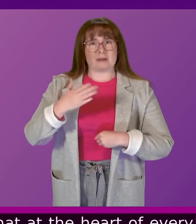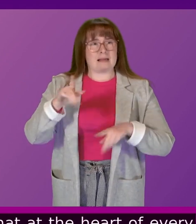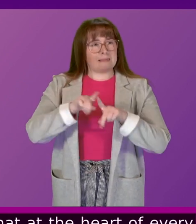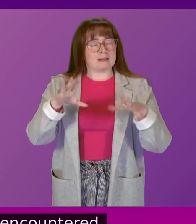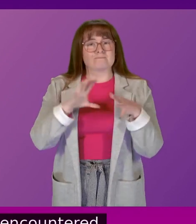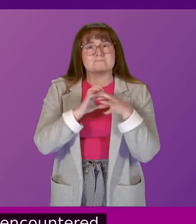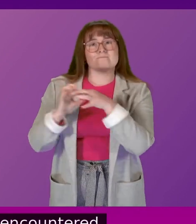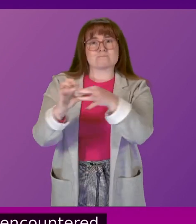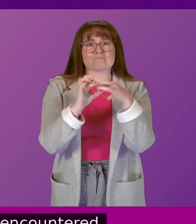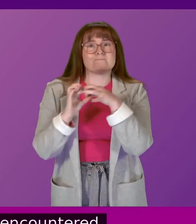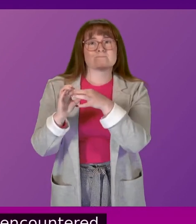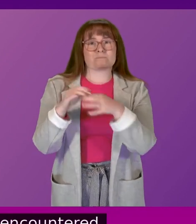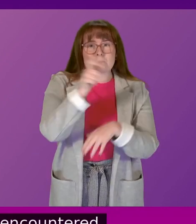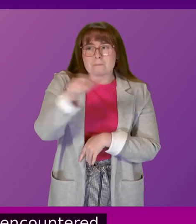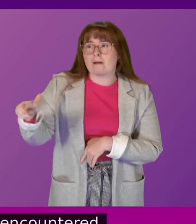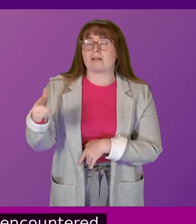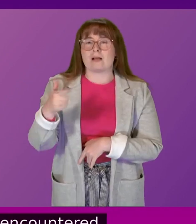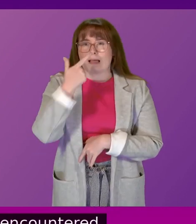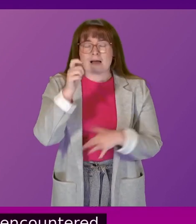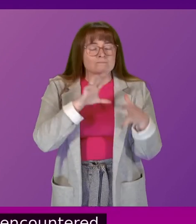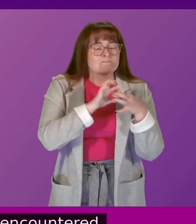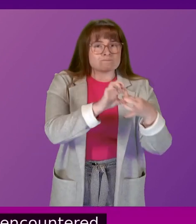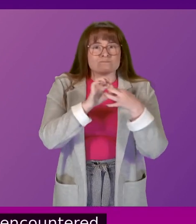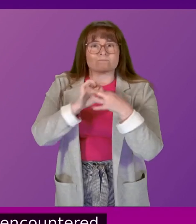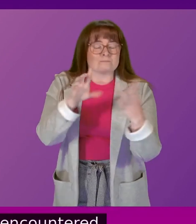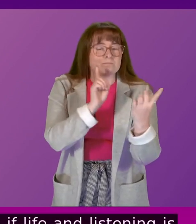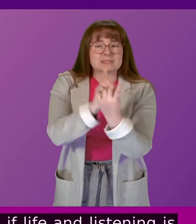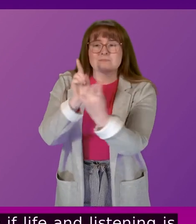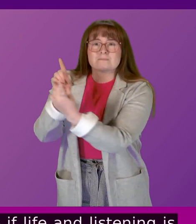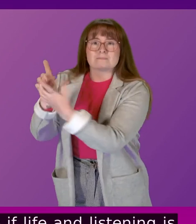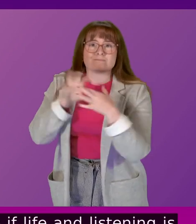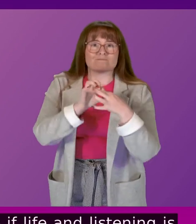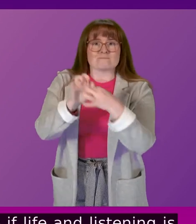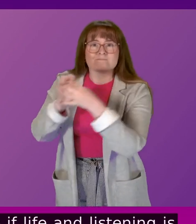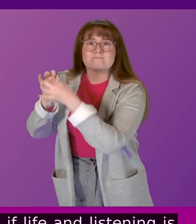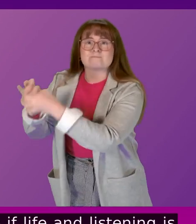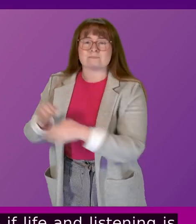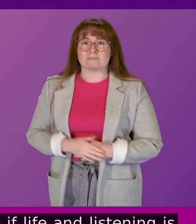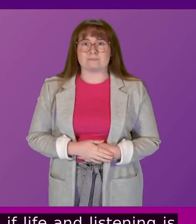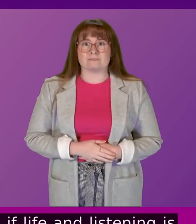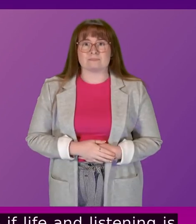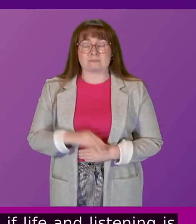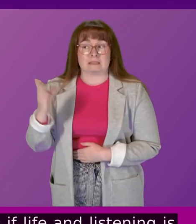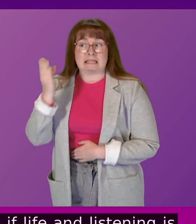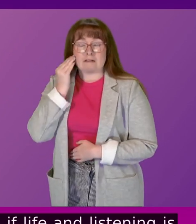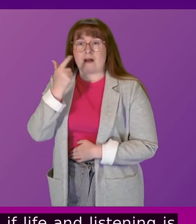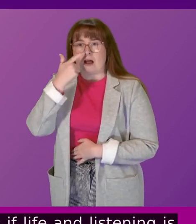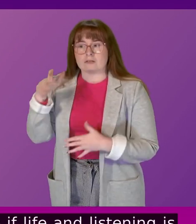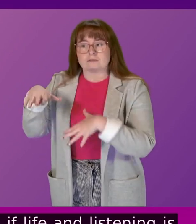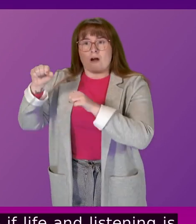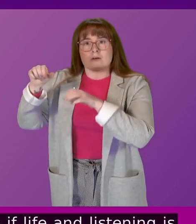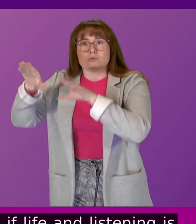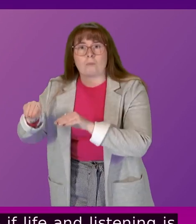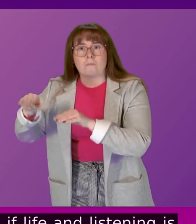glue of life, and listening is the bridge builder and connector. And hearing has a beginning and an